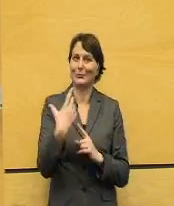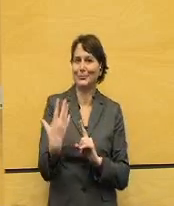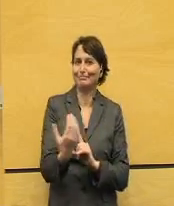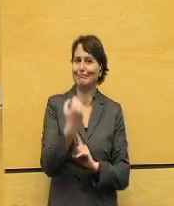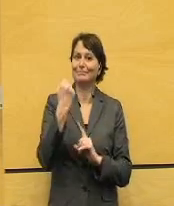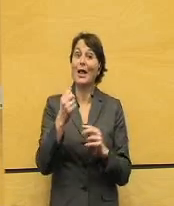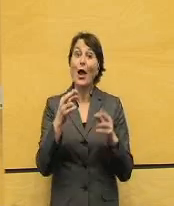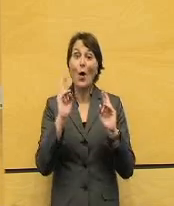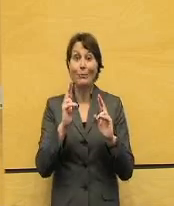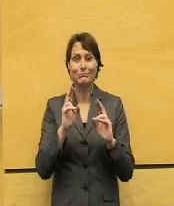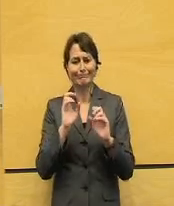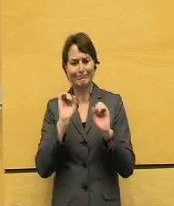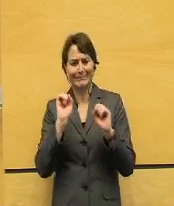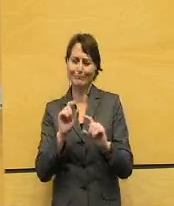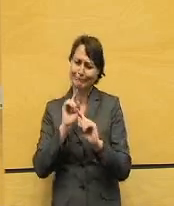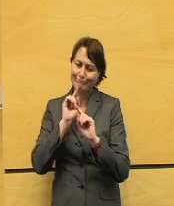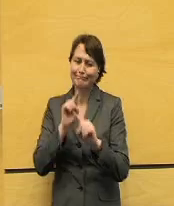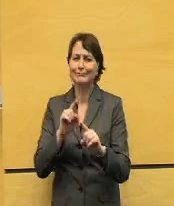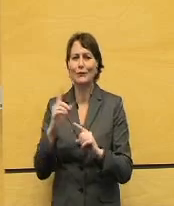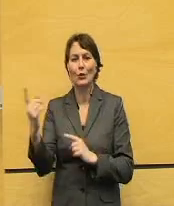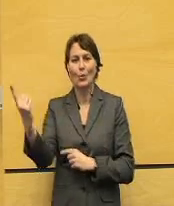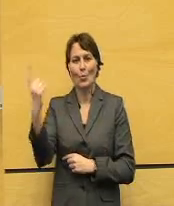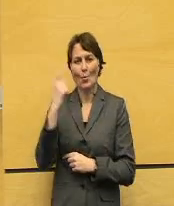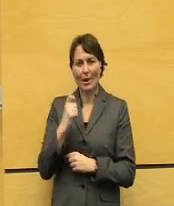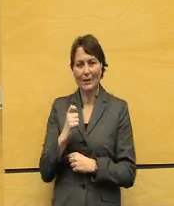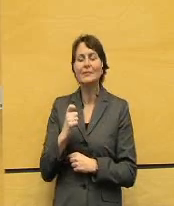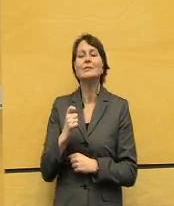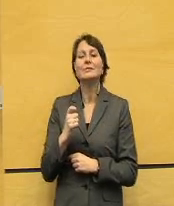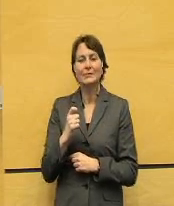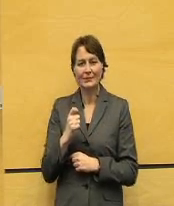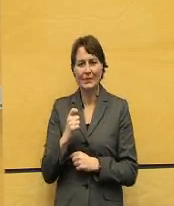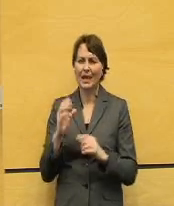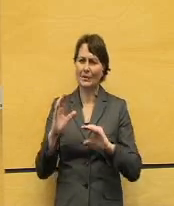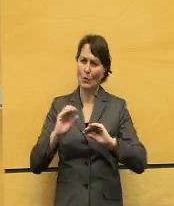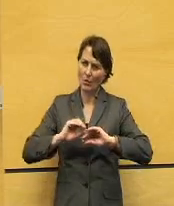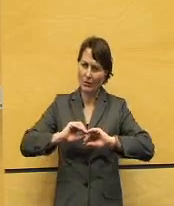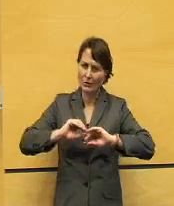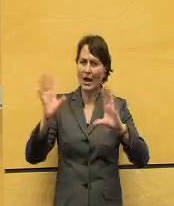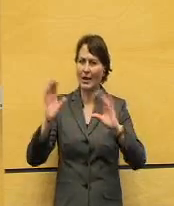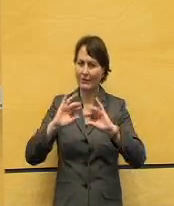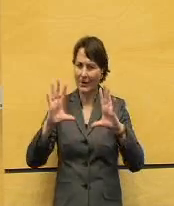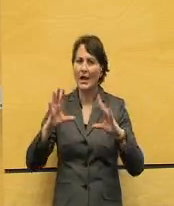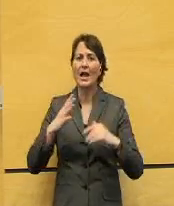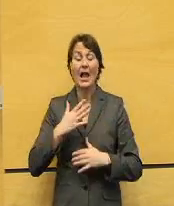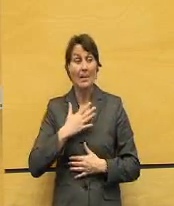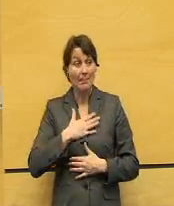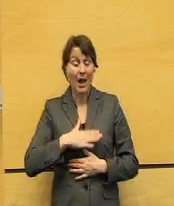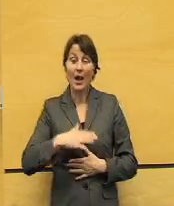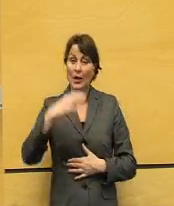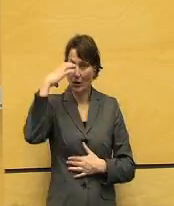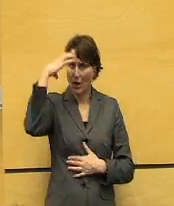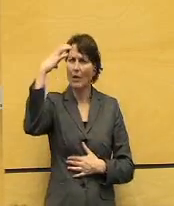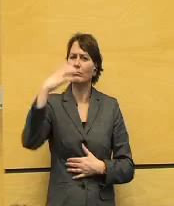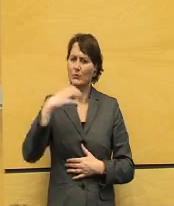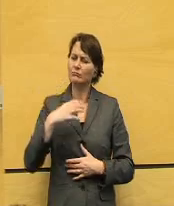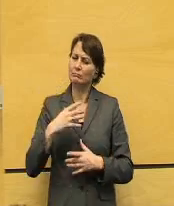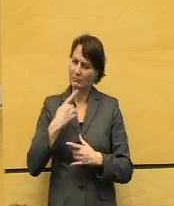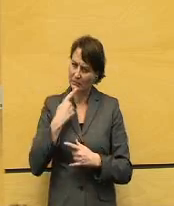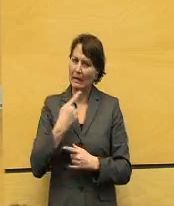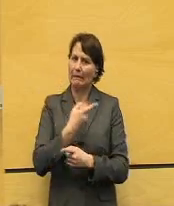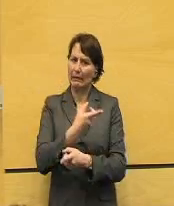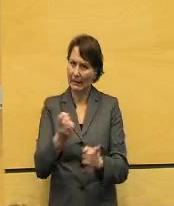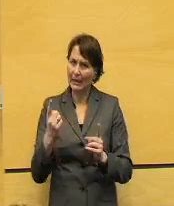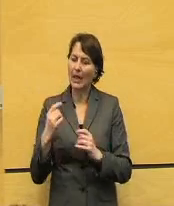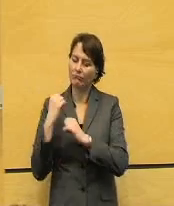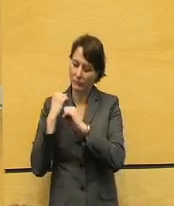response to the question will provide further clarifying and reaffirm my government's commitment to advance the